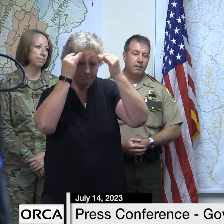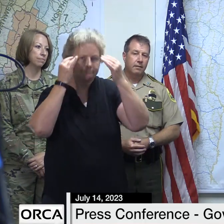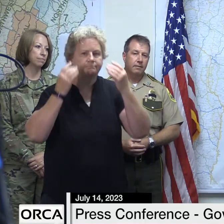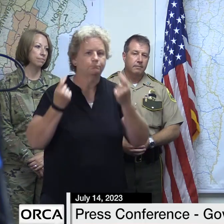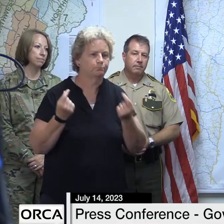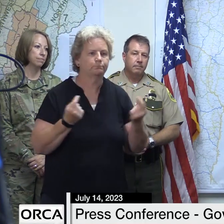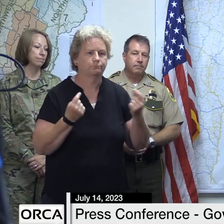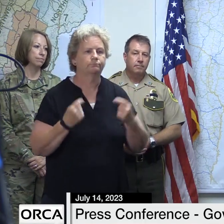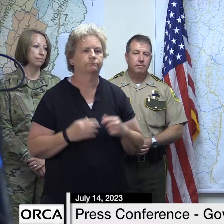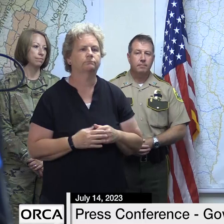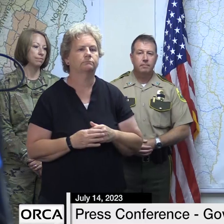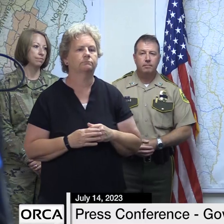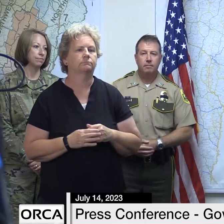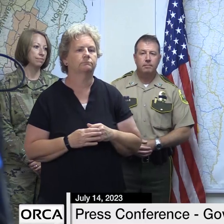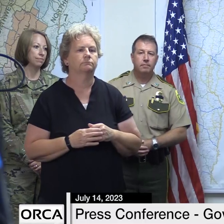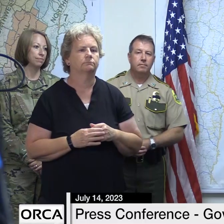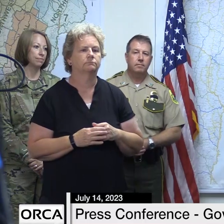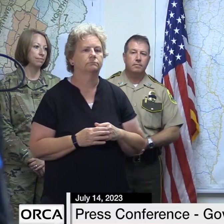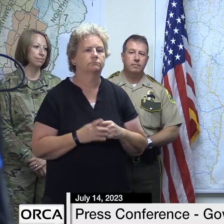the state can do to prevent